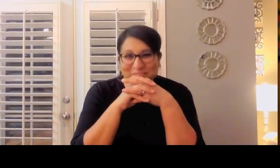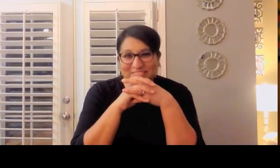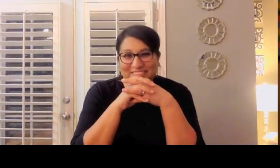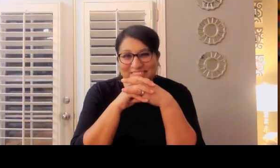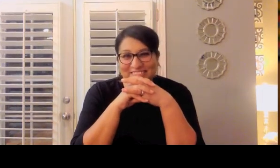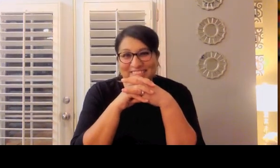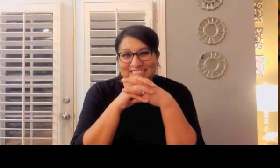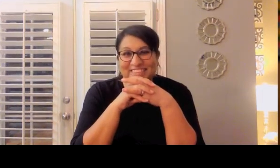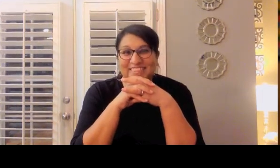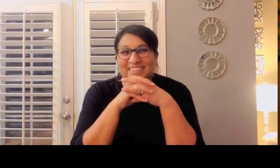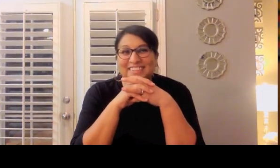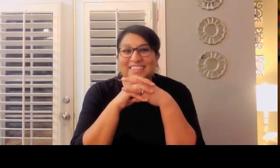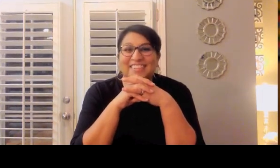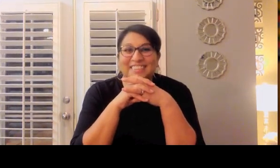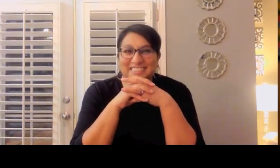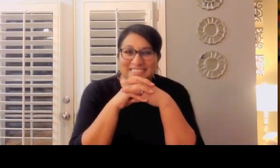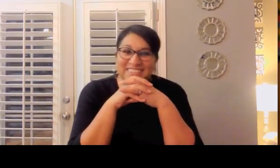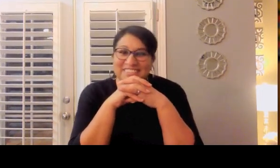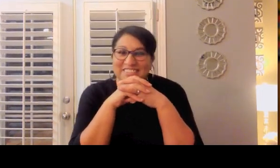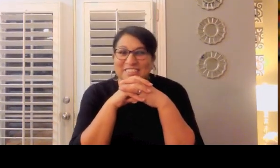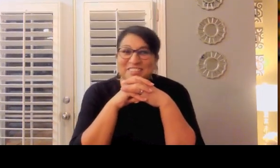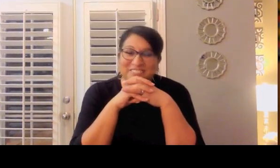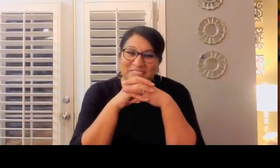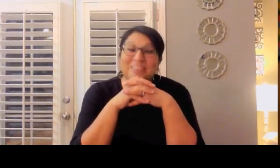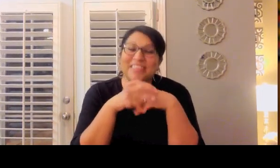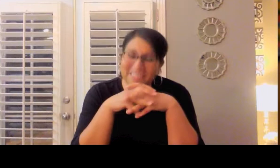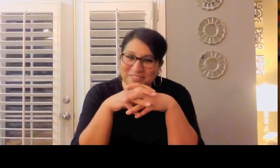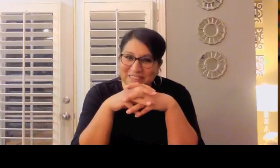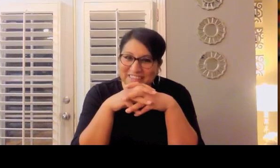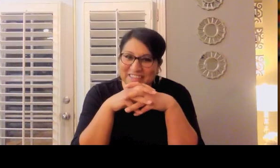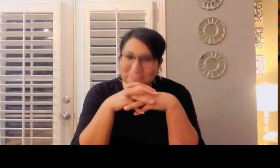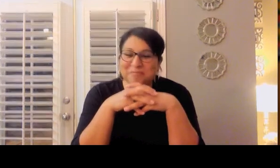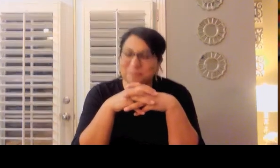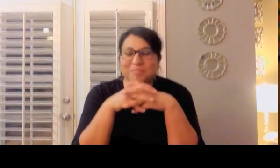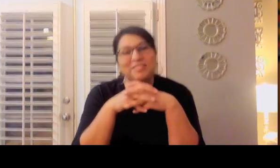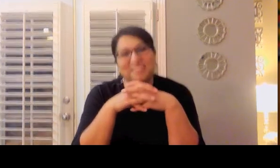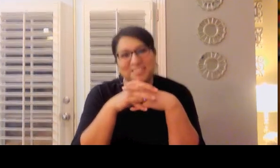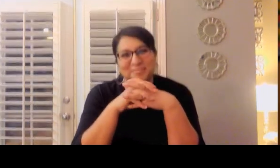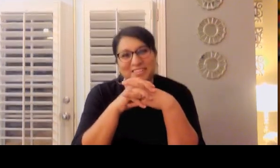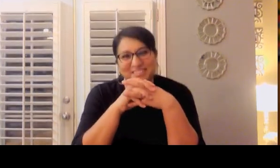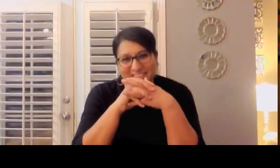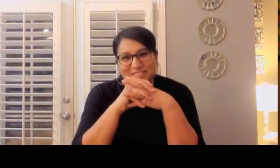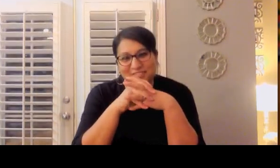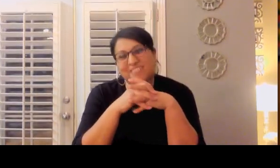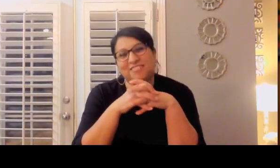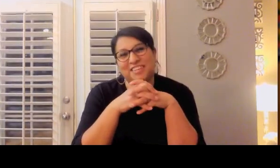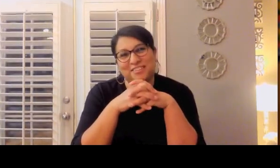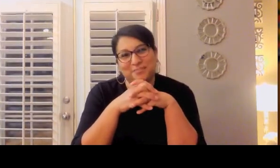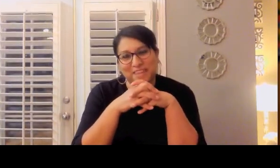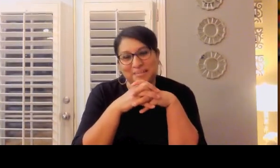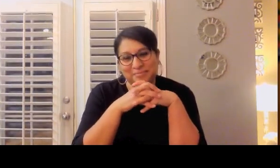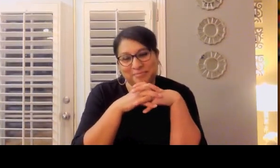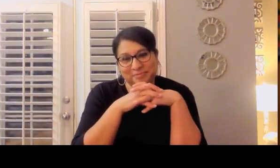your cakes and your cookies are just, they're amazing and they taste good. Thank you, Ray. That really, really means a lot to me. Thank you.